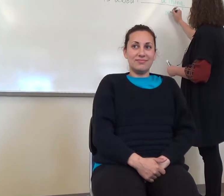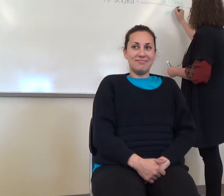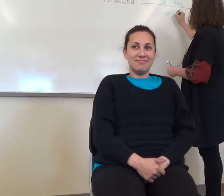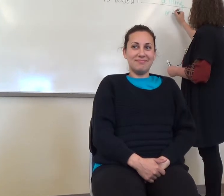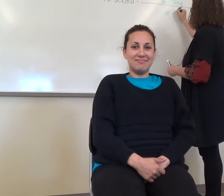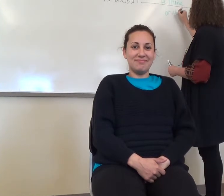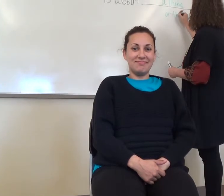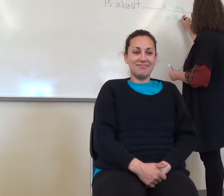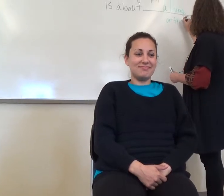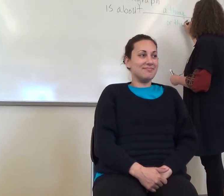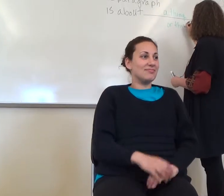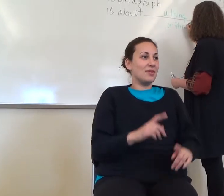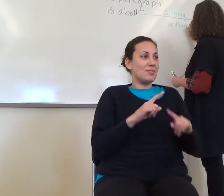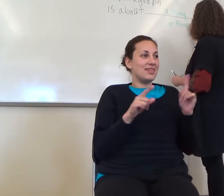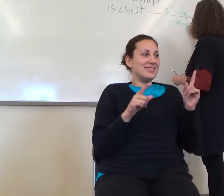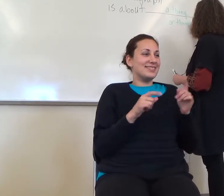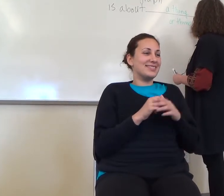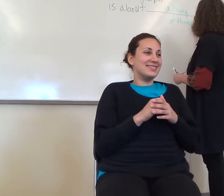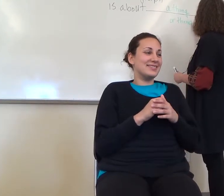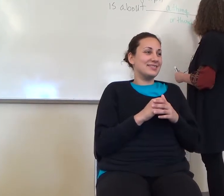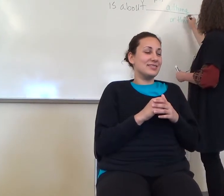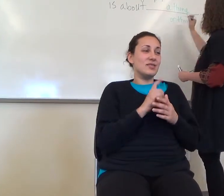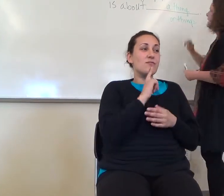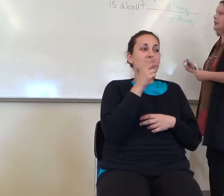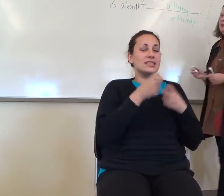But this is one of the hardest things for students to get used to.